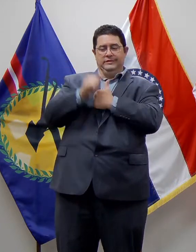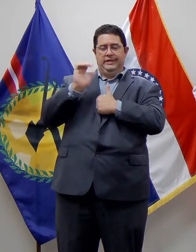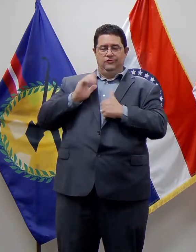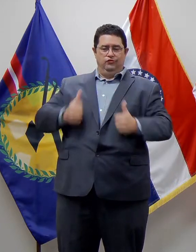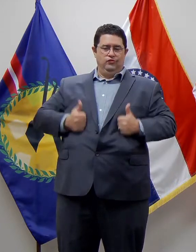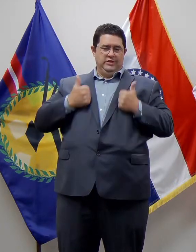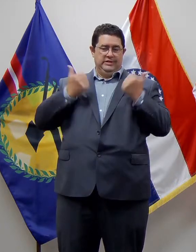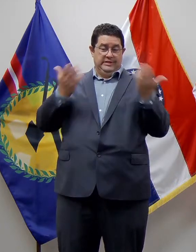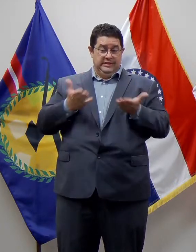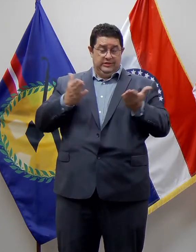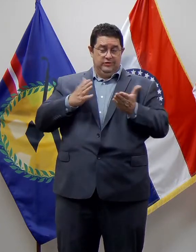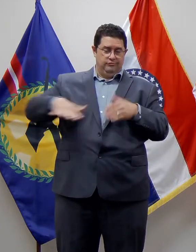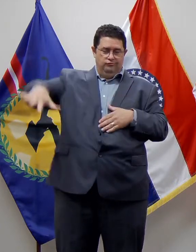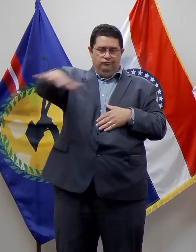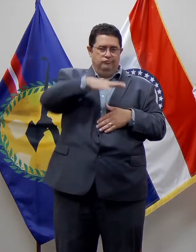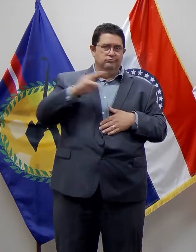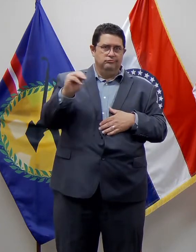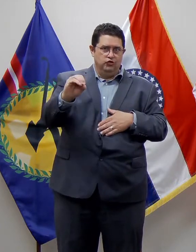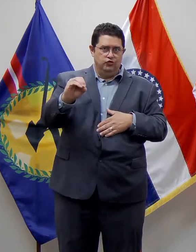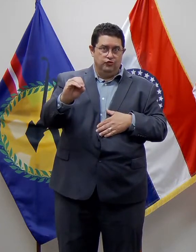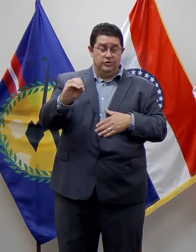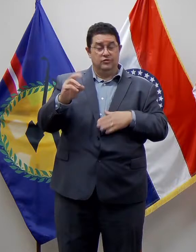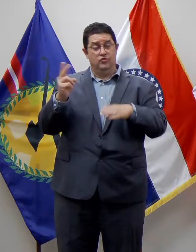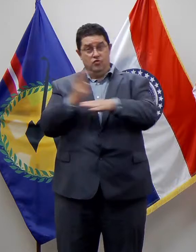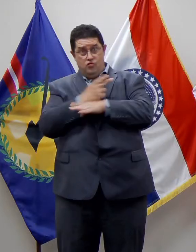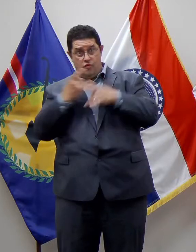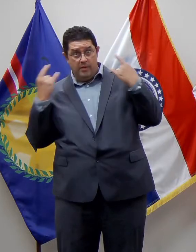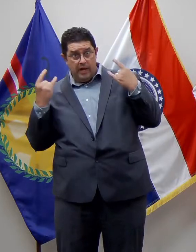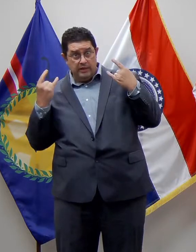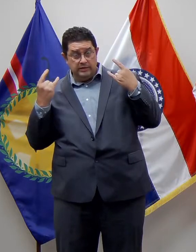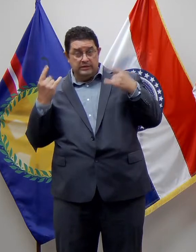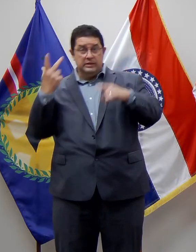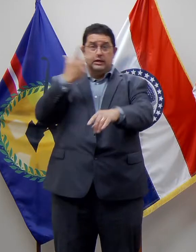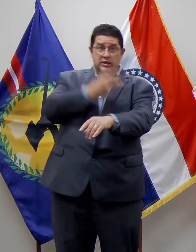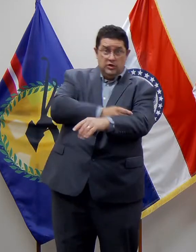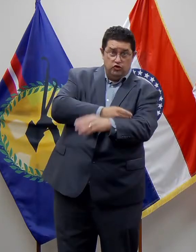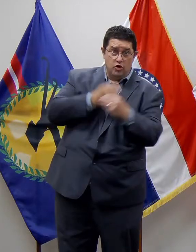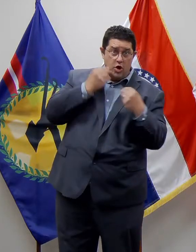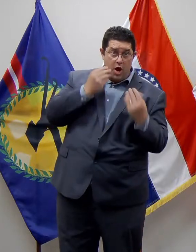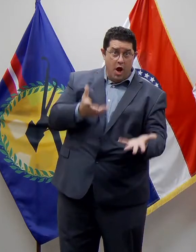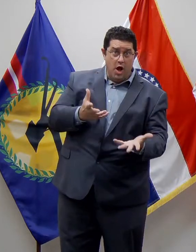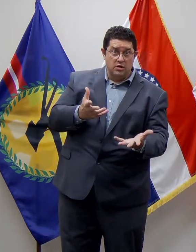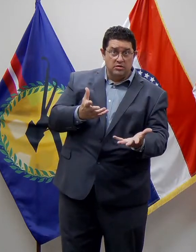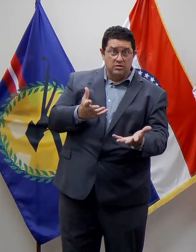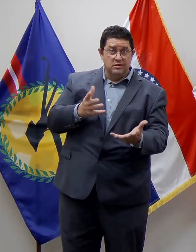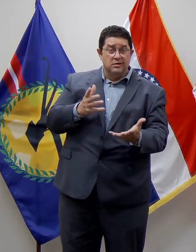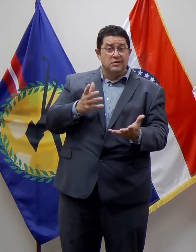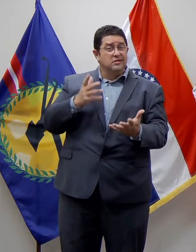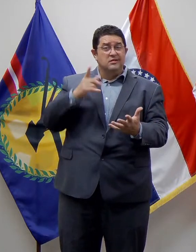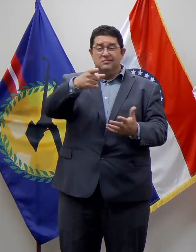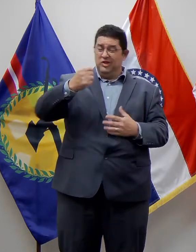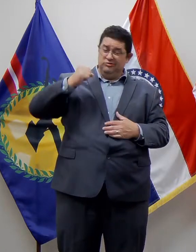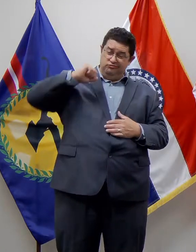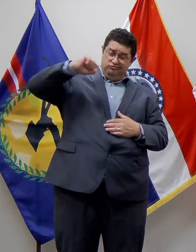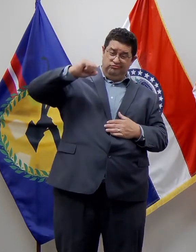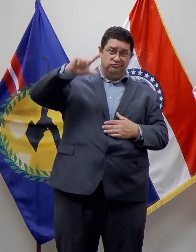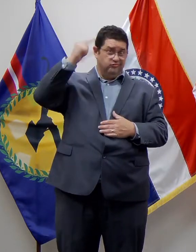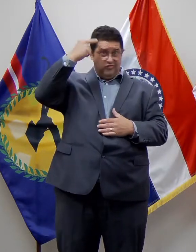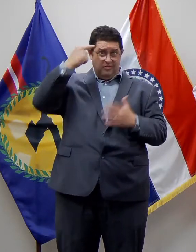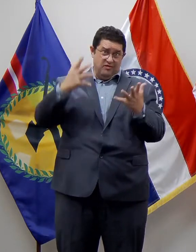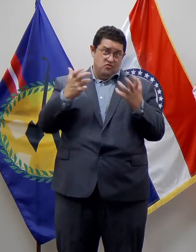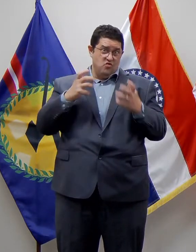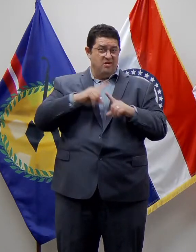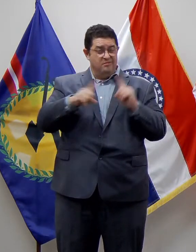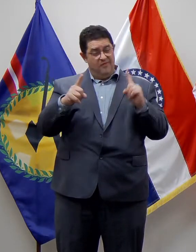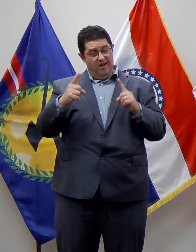Missouri. Wear a mask, get a shot, be any government all you want, but defying